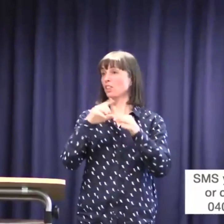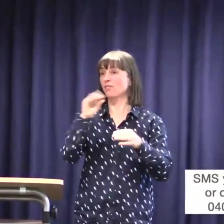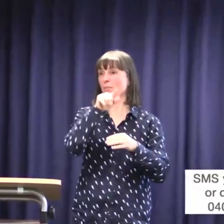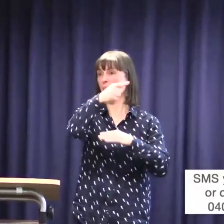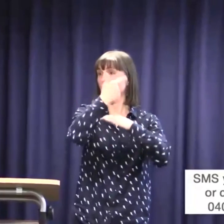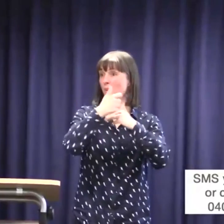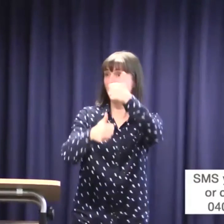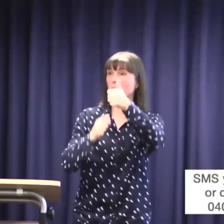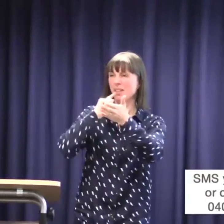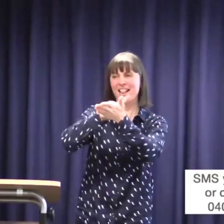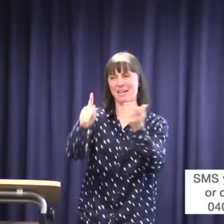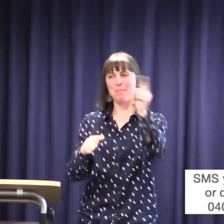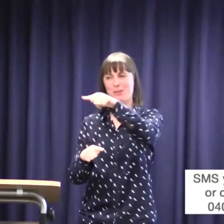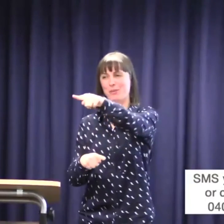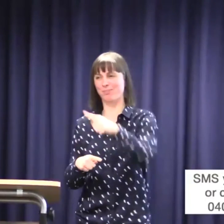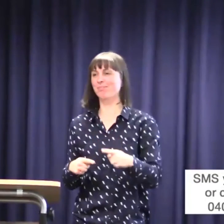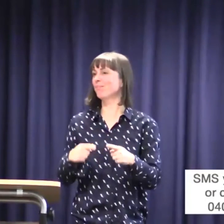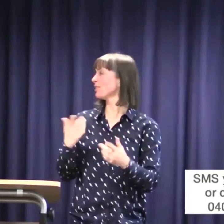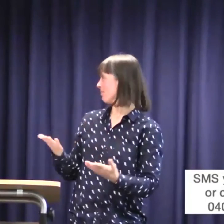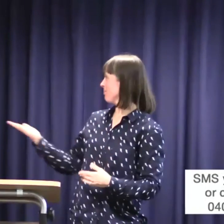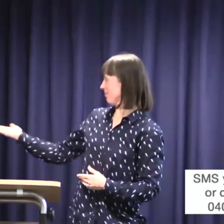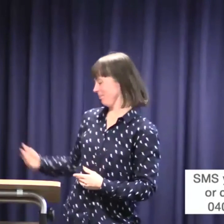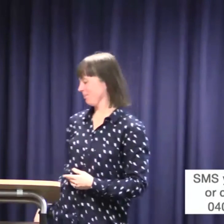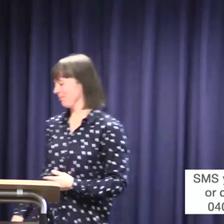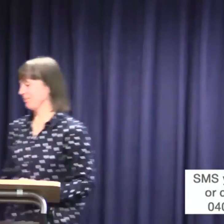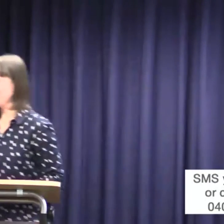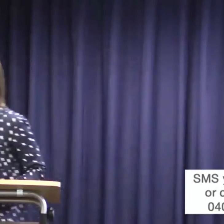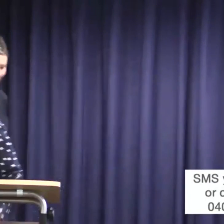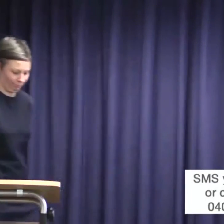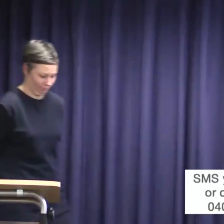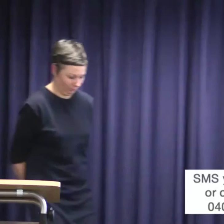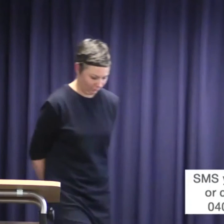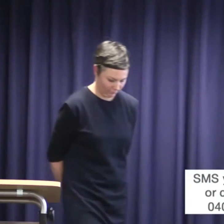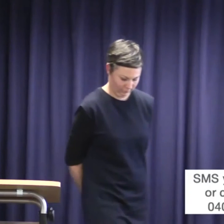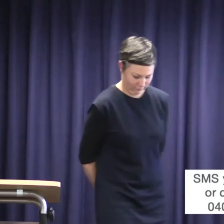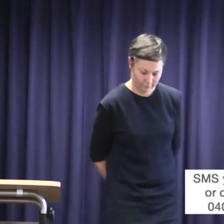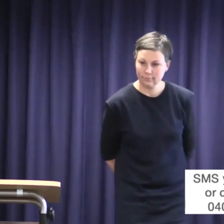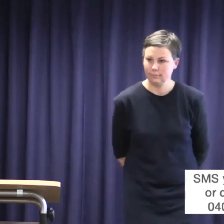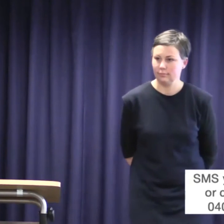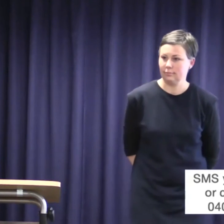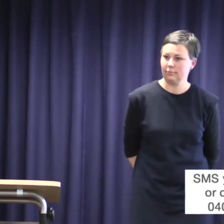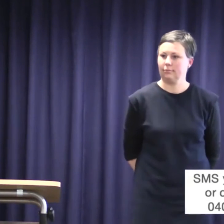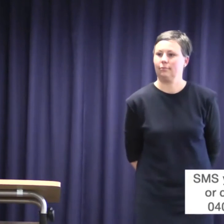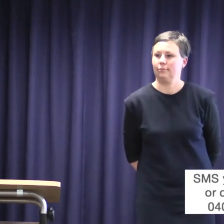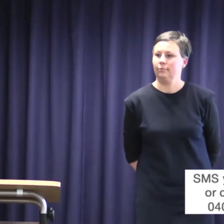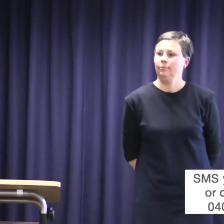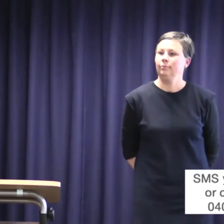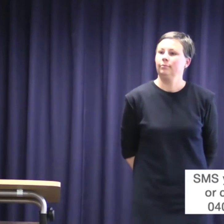Look, I think we'll leave it for now. We've got some questions online that need to come through.